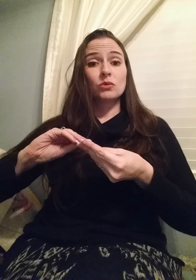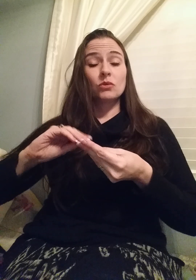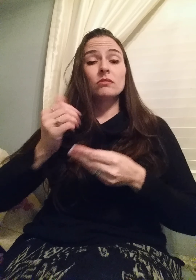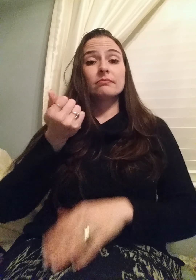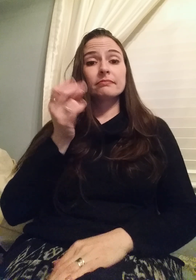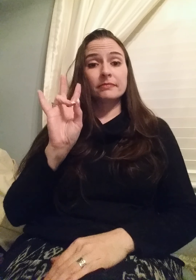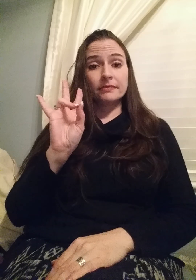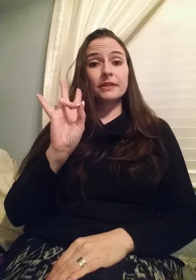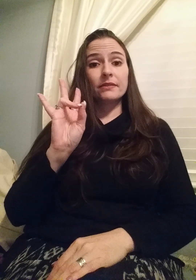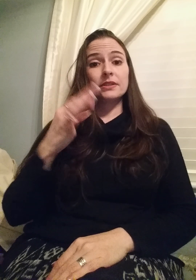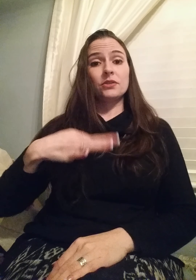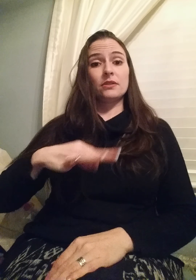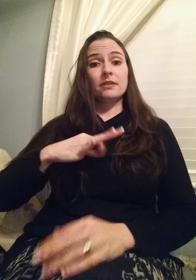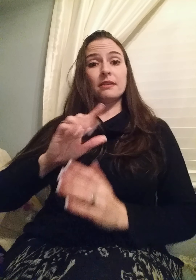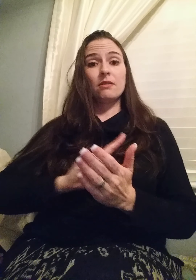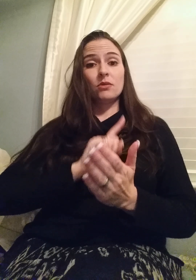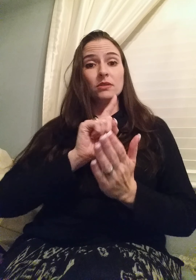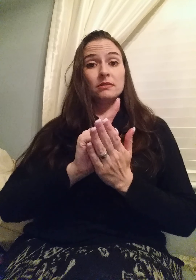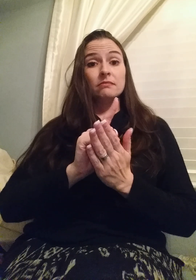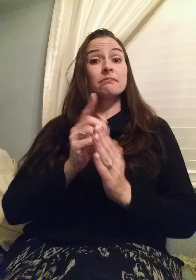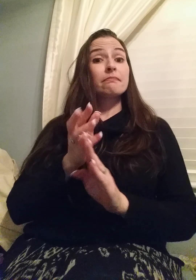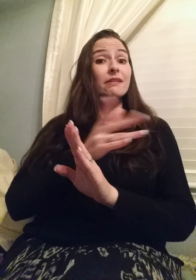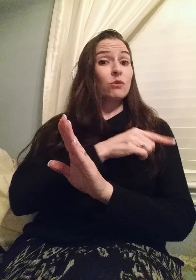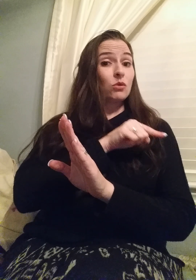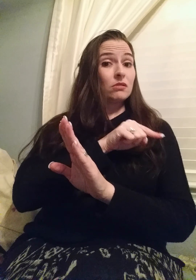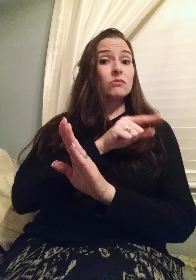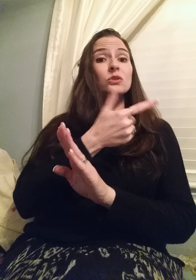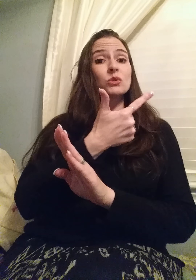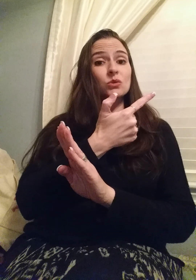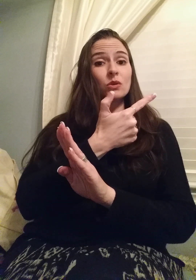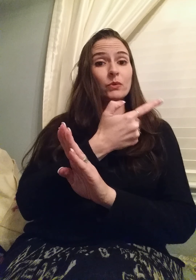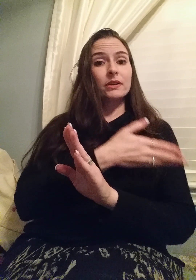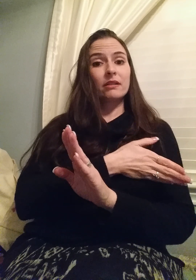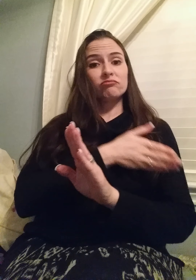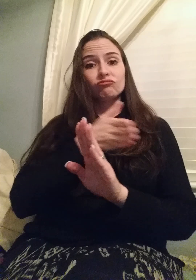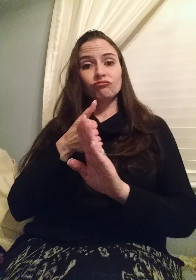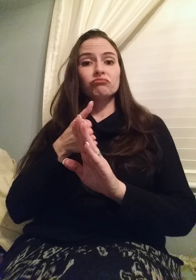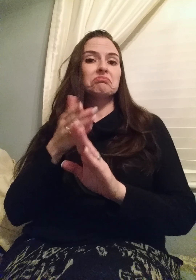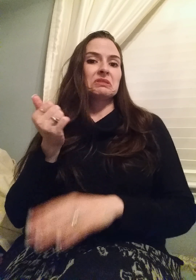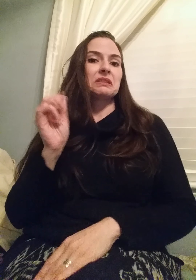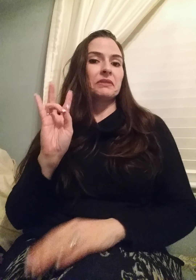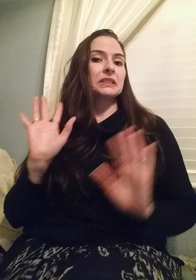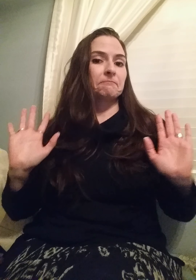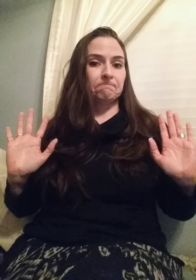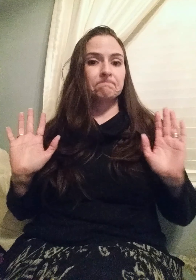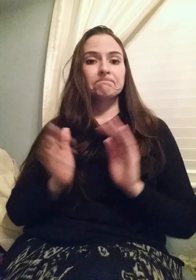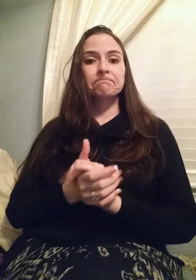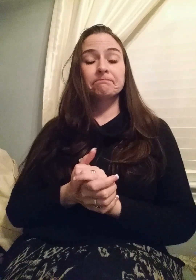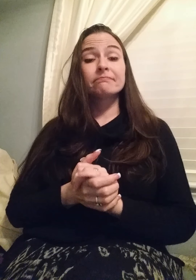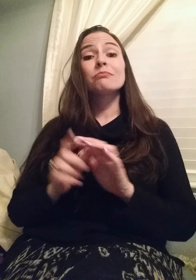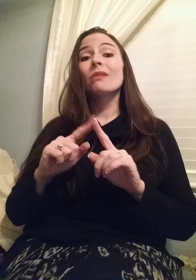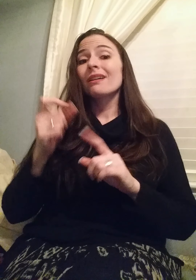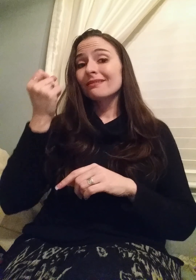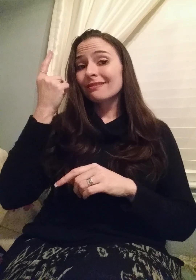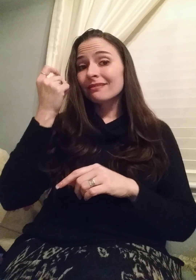former certificate, which was 21. Please remember, though, just as before,